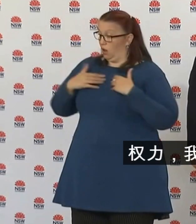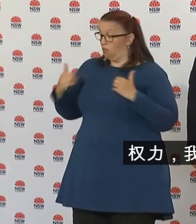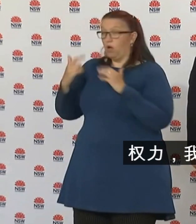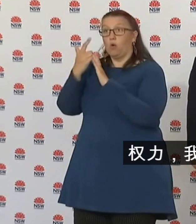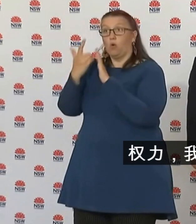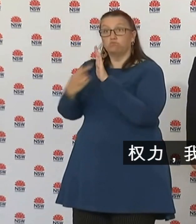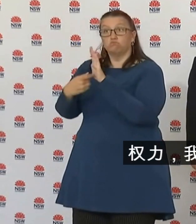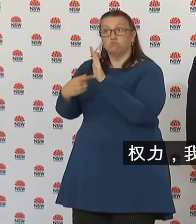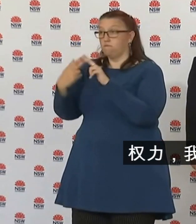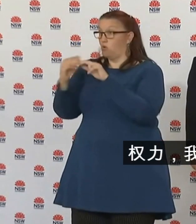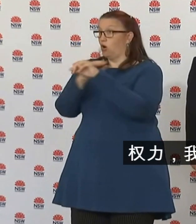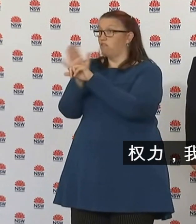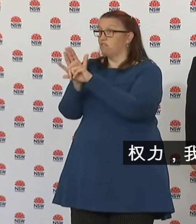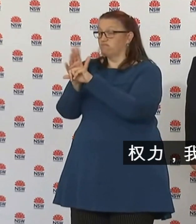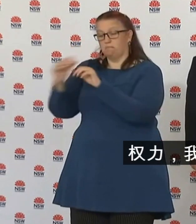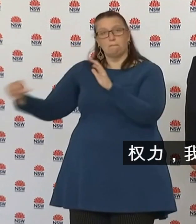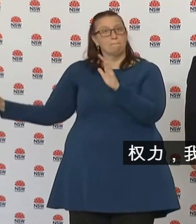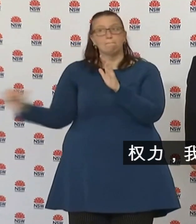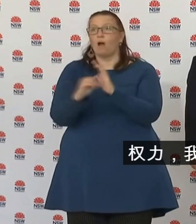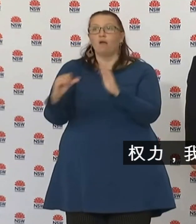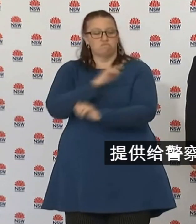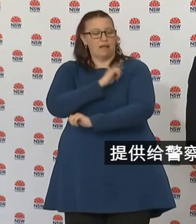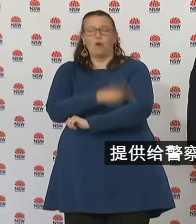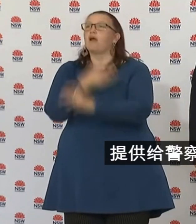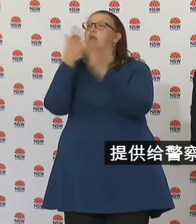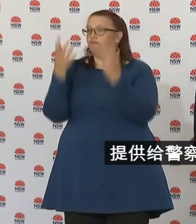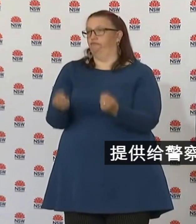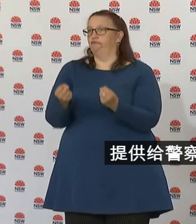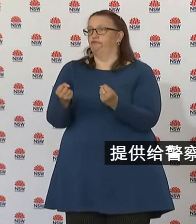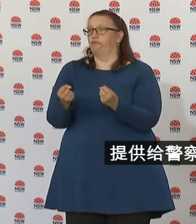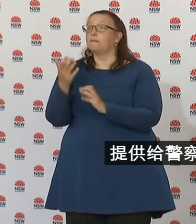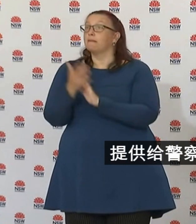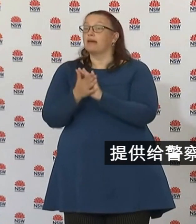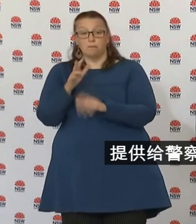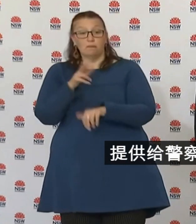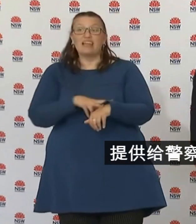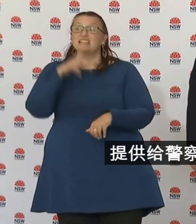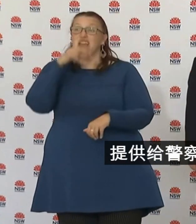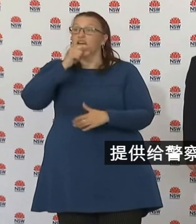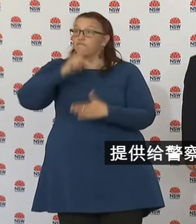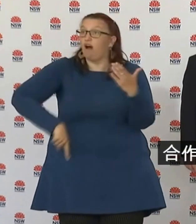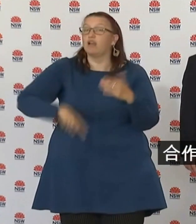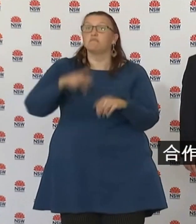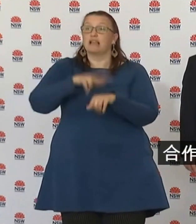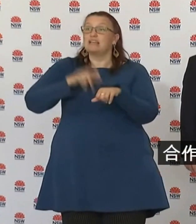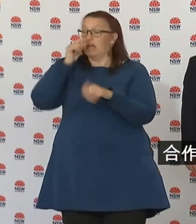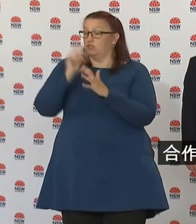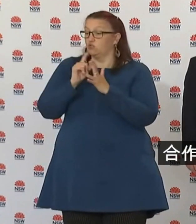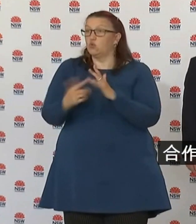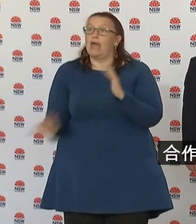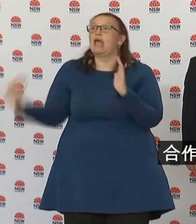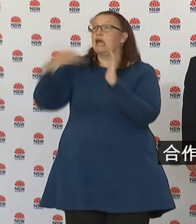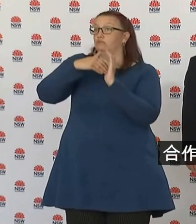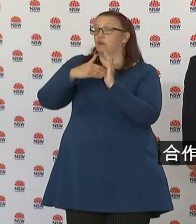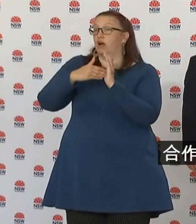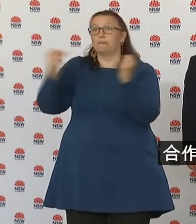powers, and what we do is an order, and that is provided to police. And can I just thank the police force for their cooperation.